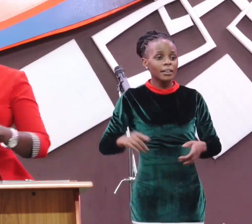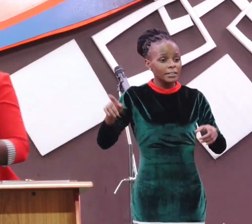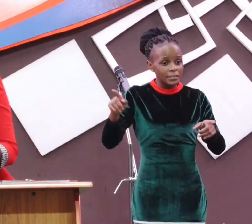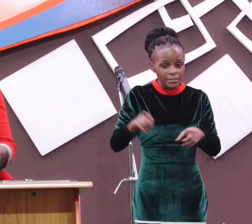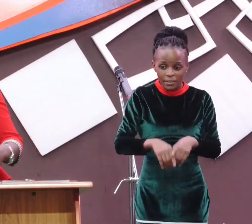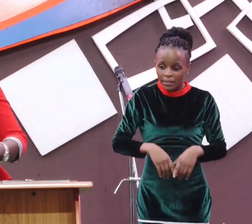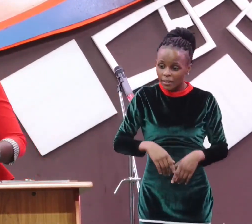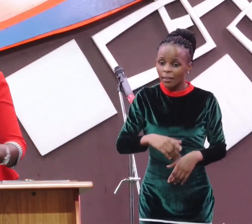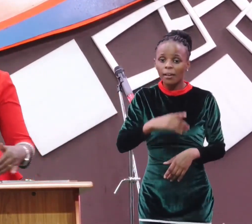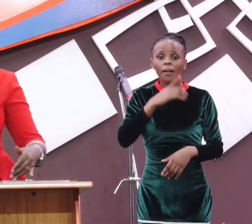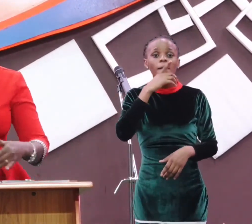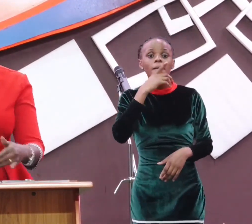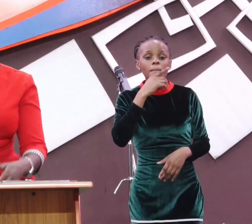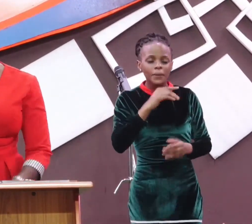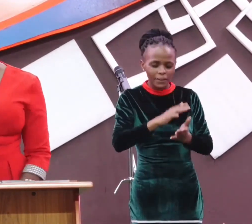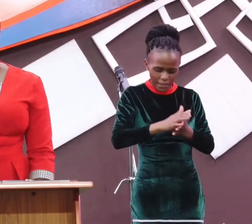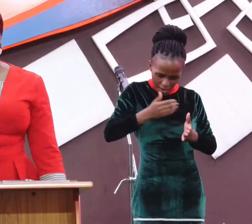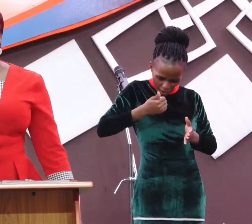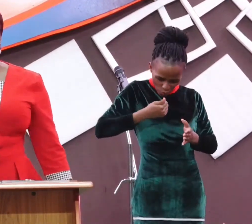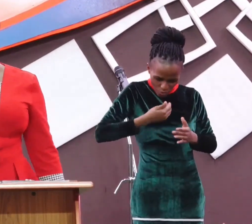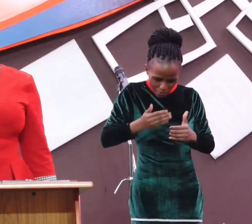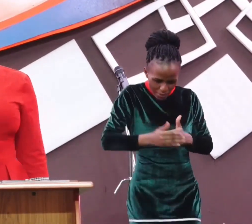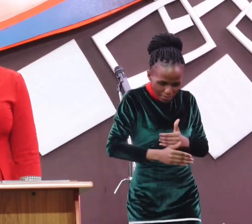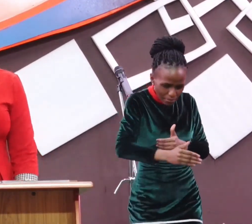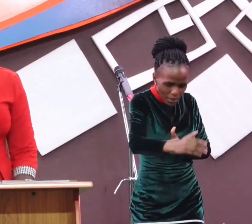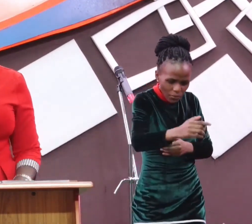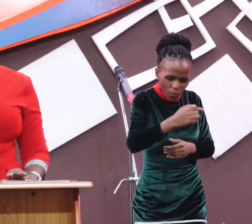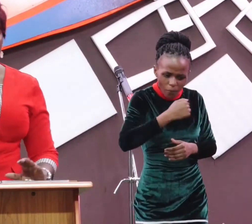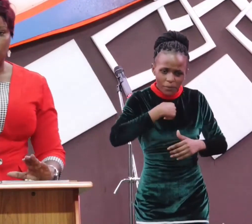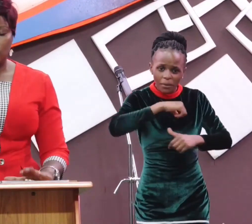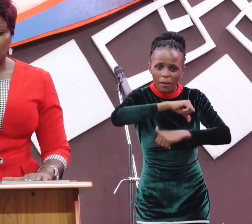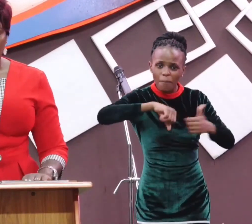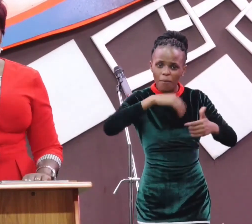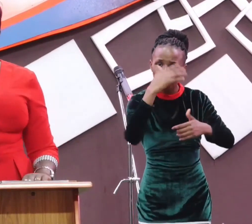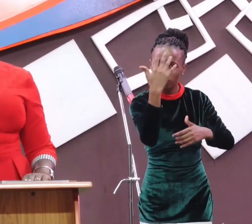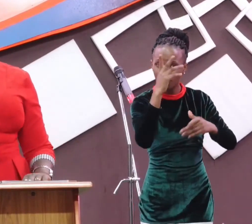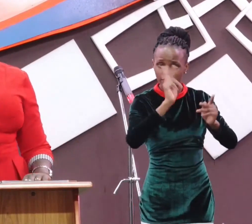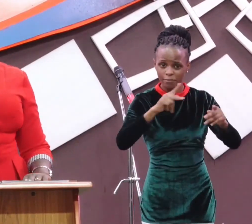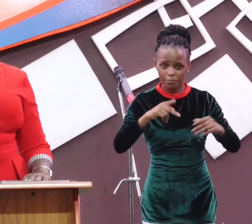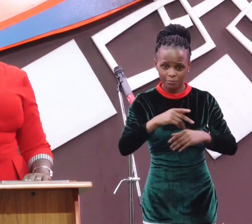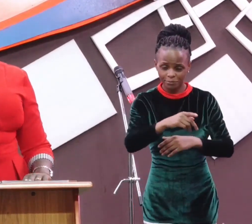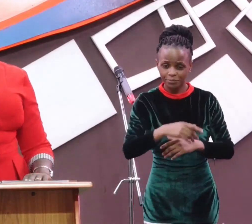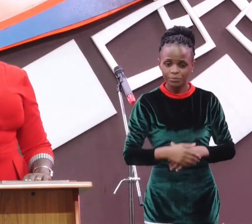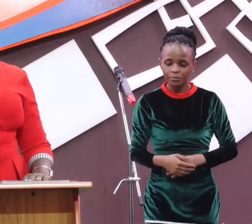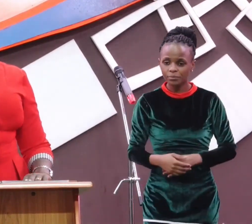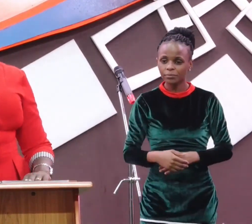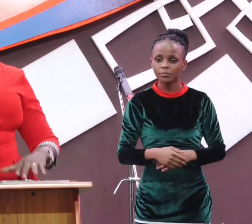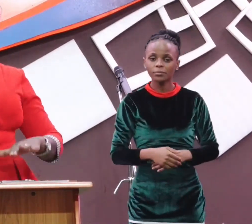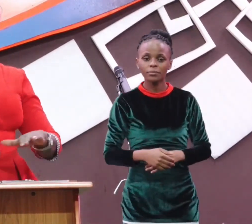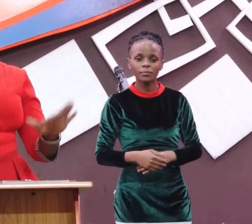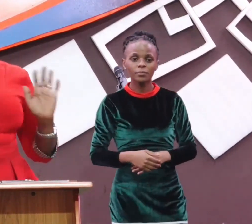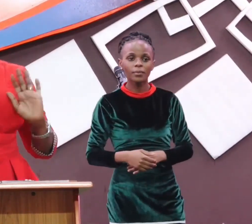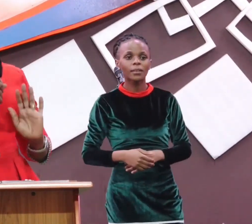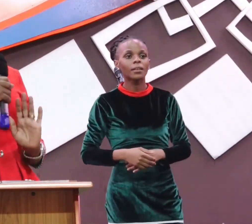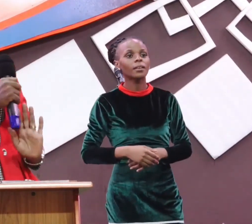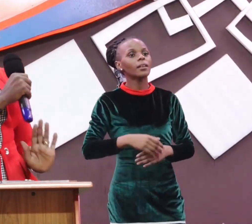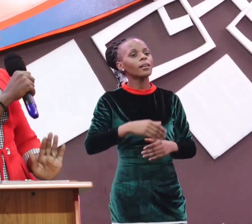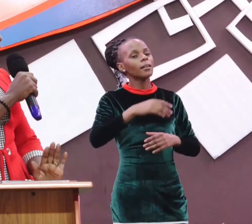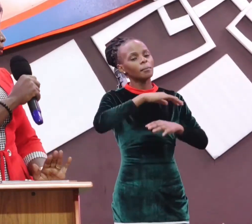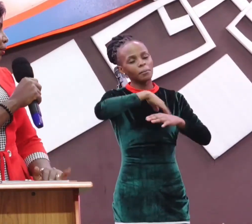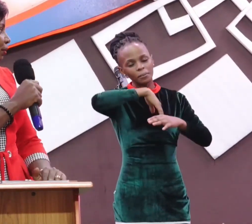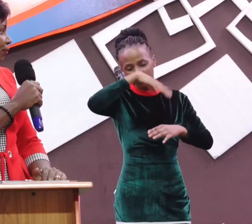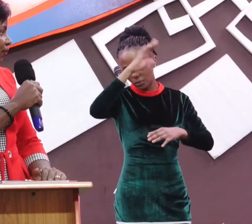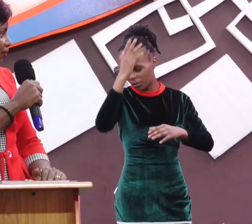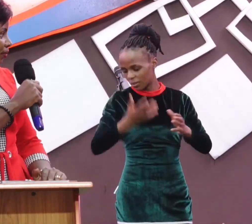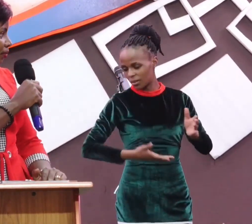n'abakyala abaali mu maaso awo nga bataano. And these men, 5 men and women, they were about 5 ahead of me. Abasinga obungi baali